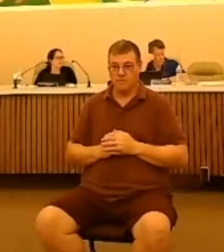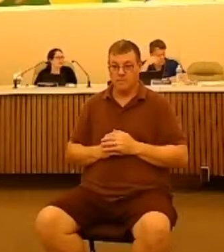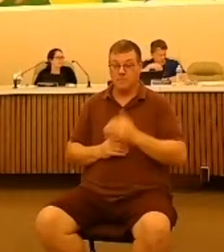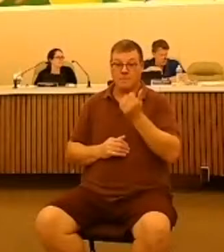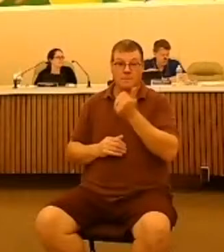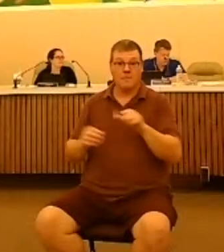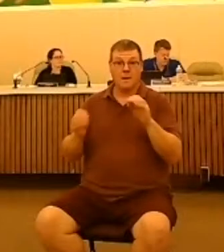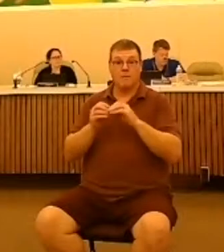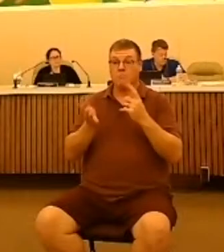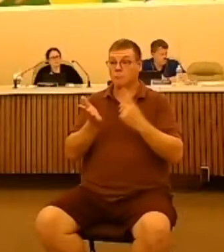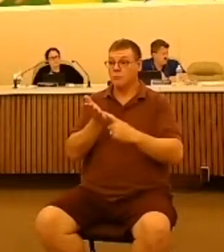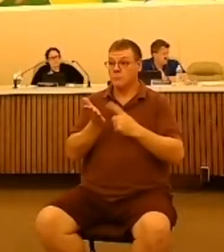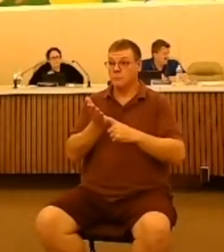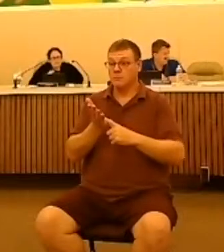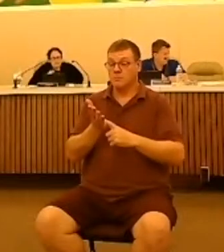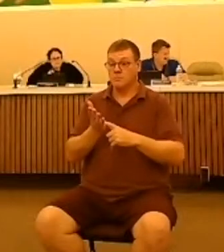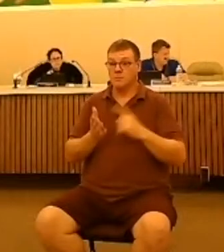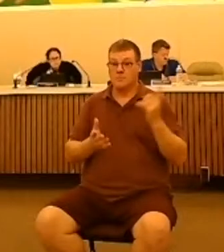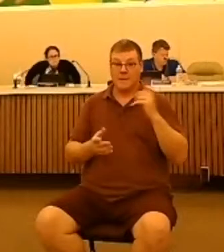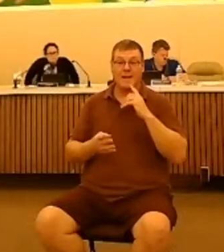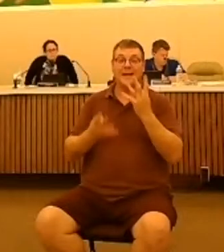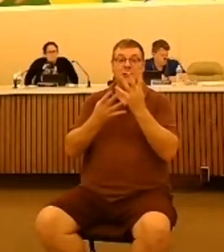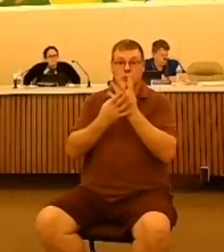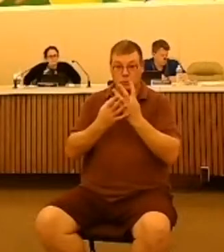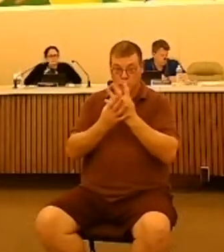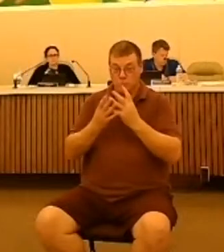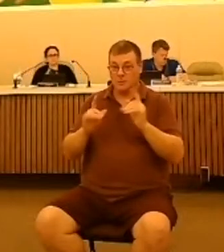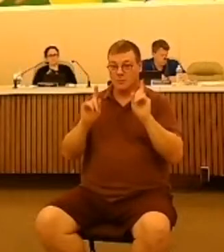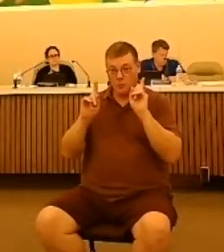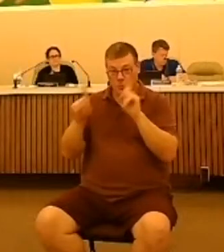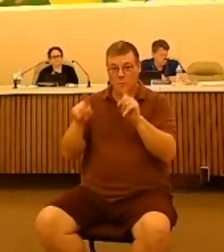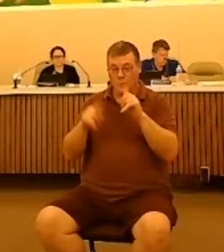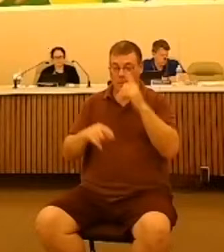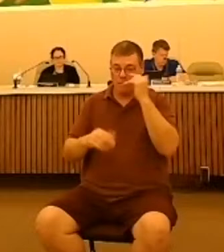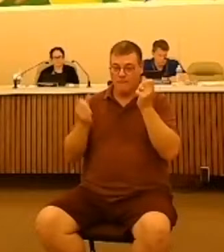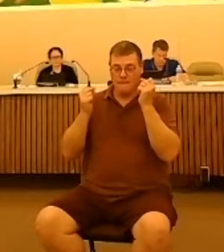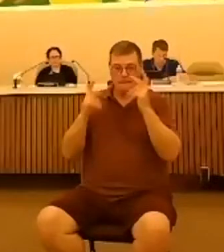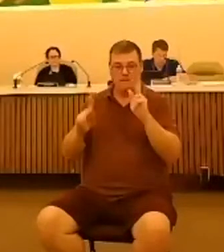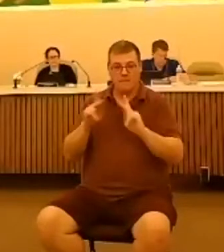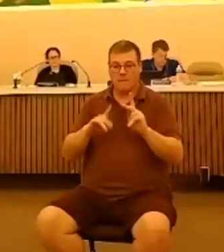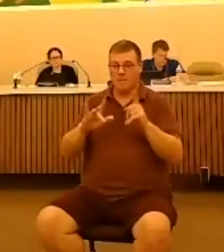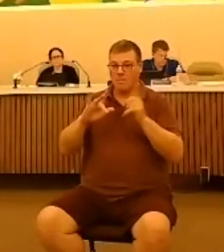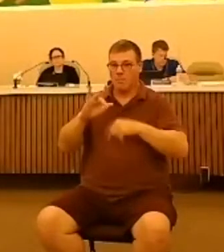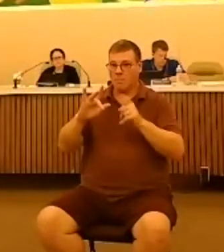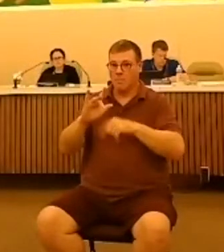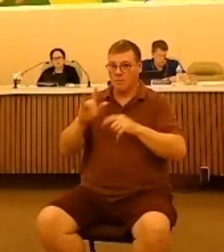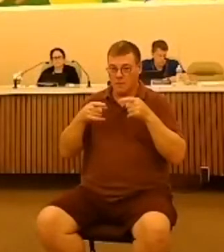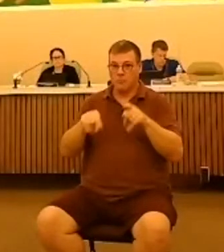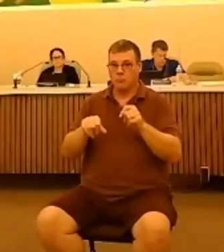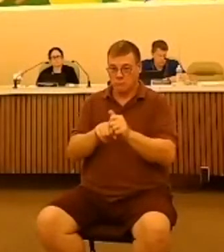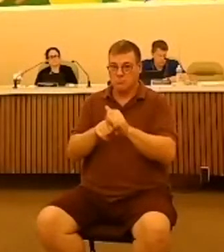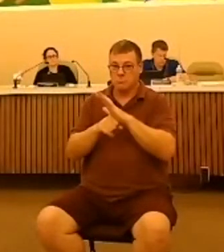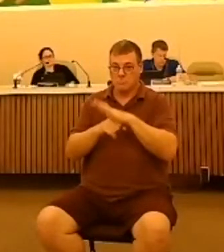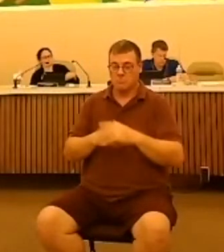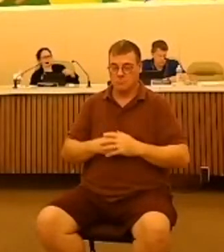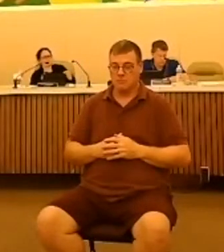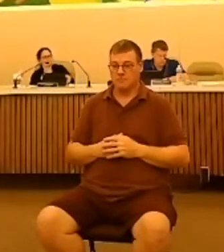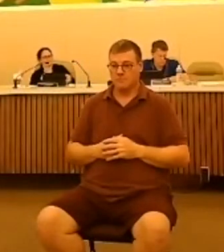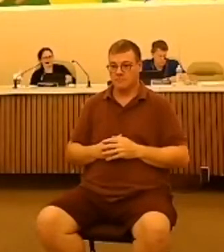Any further discussion? Just want to say get those screenings because I think so many people have let them slip Yep. last year.